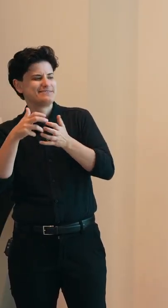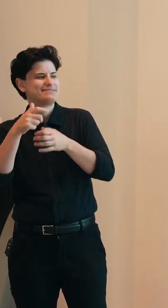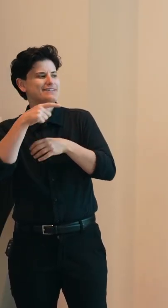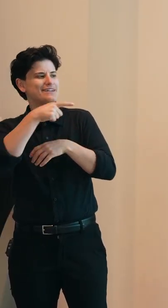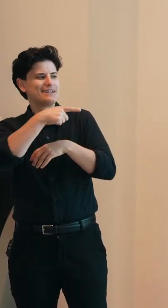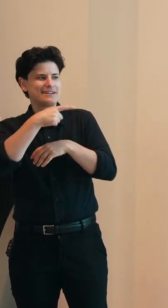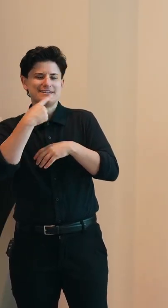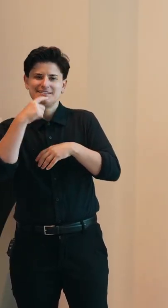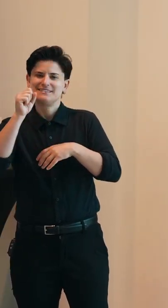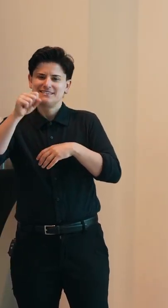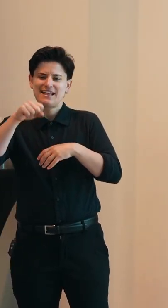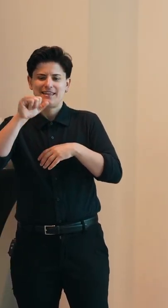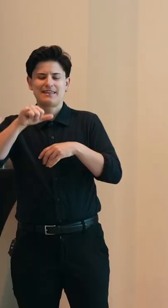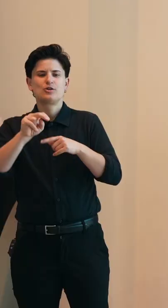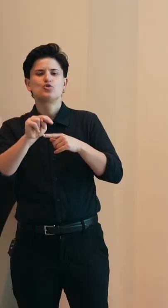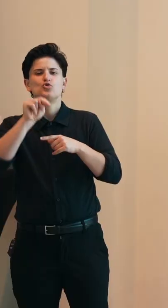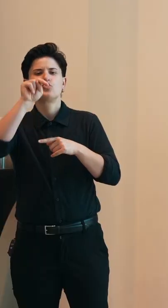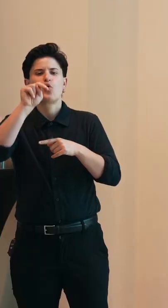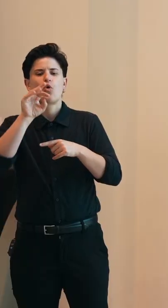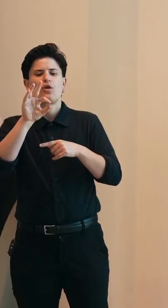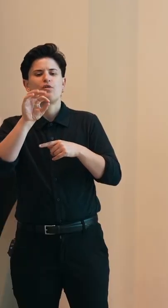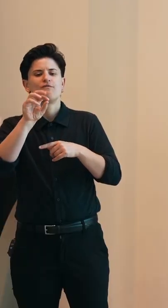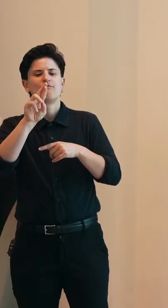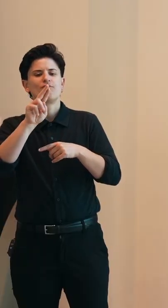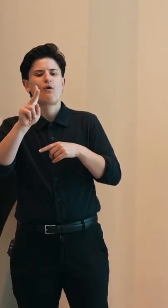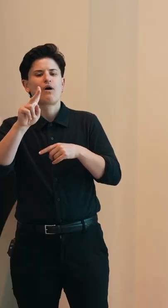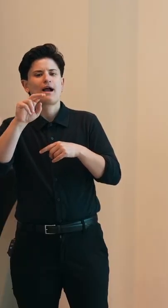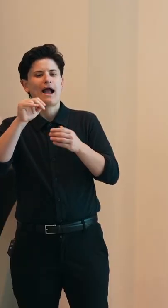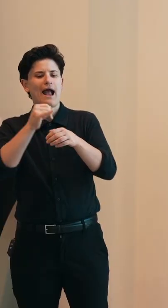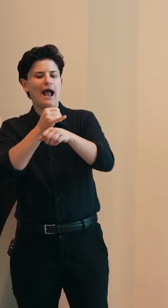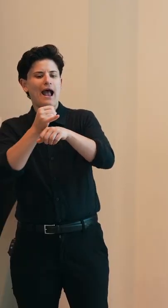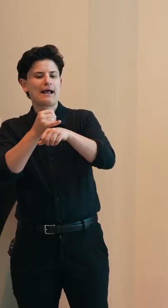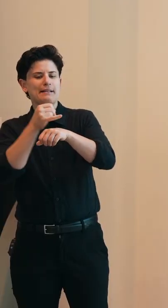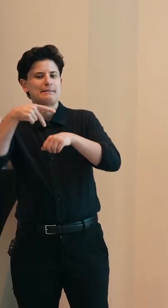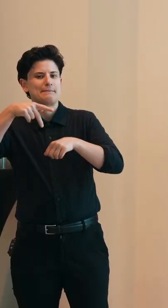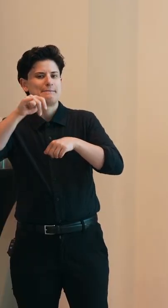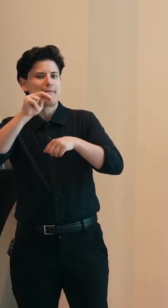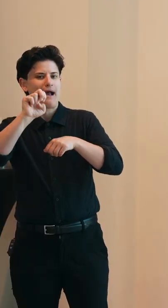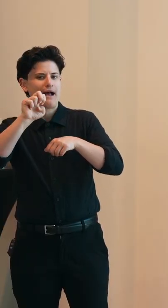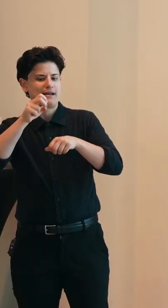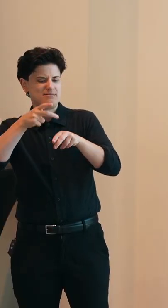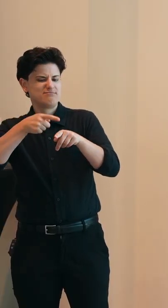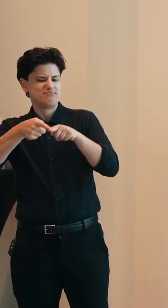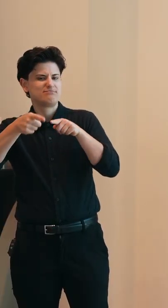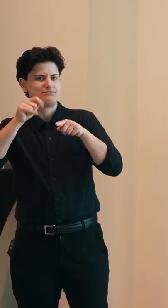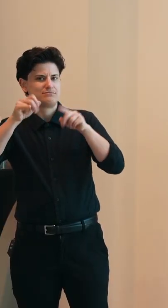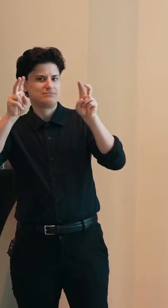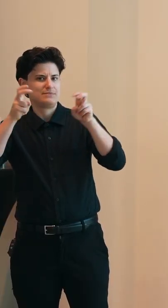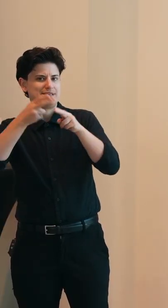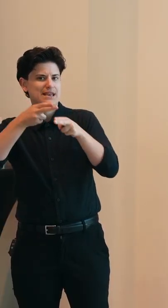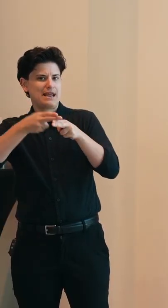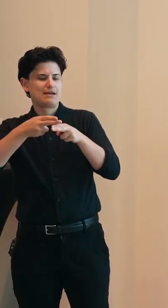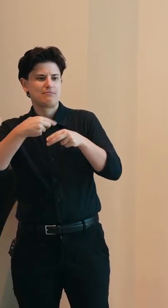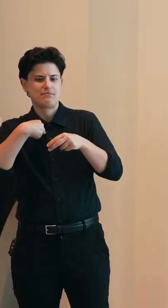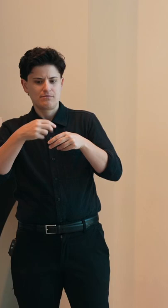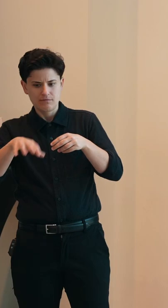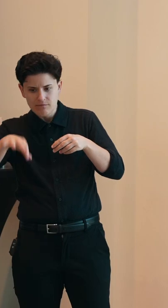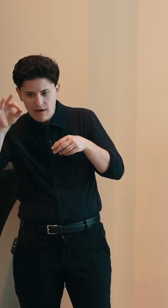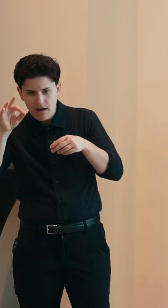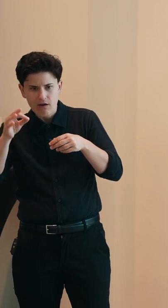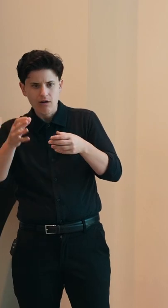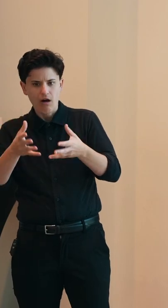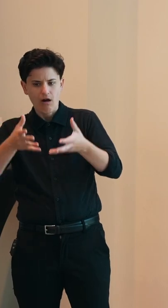this is that North Fork Island pine. I use a lot of that wood. I just ran into a bunch of it,